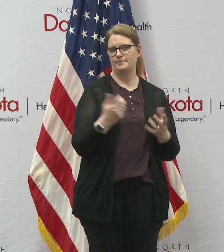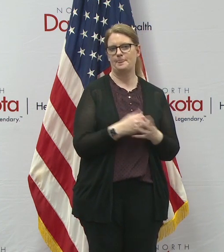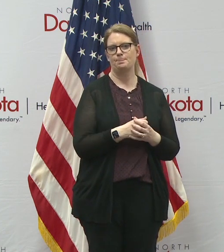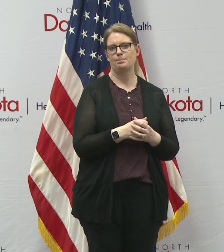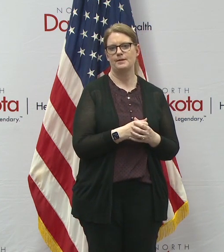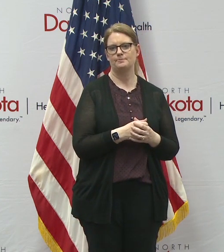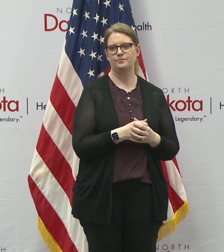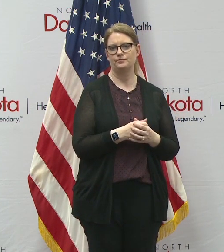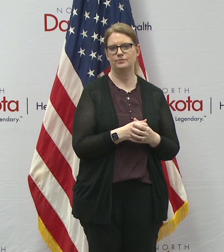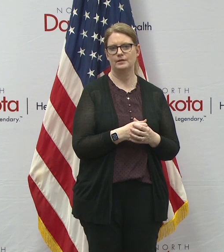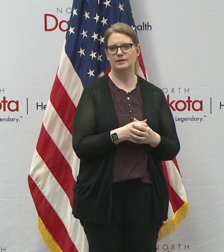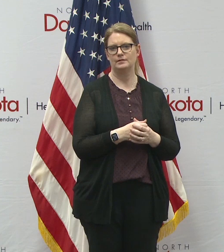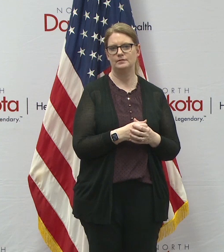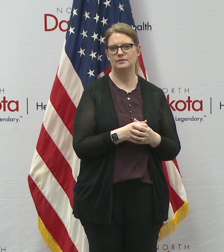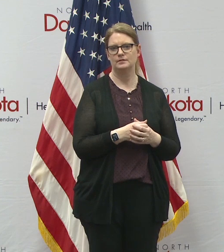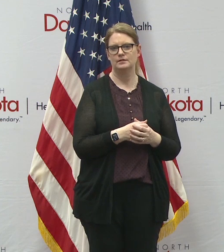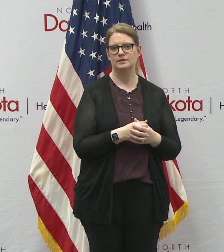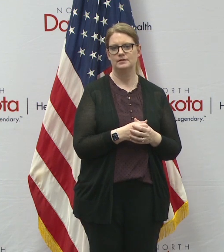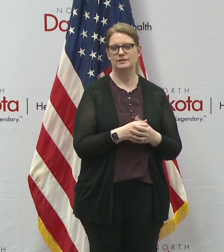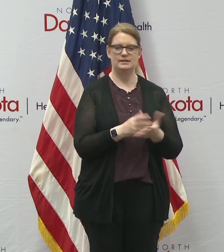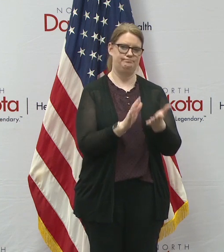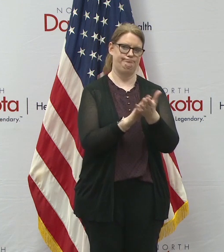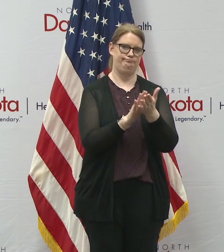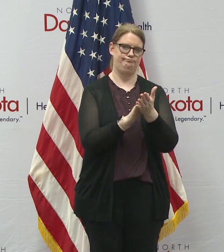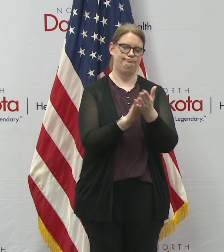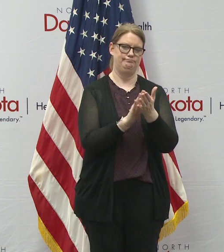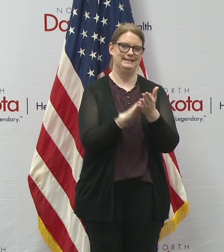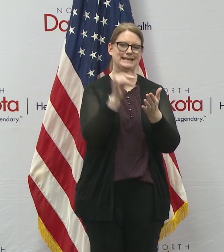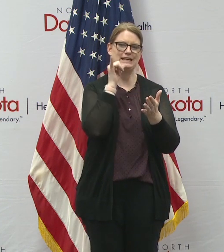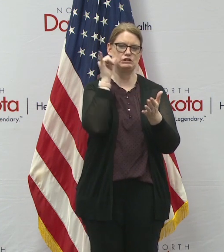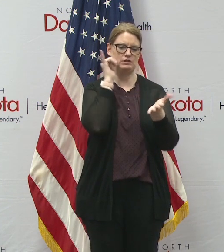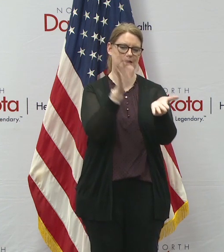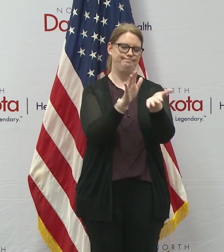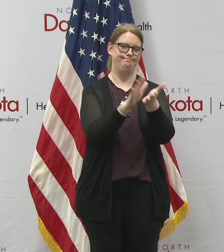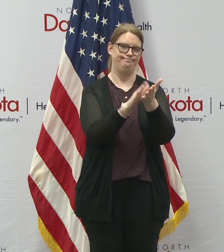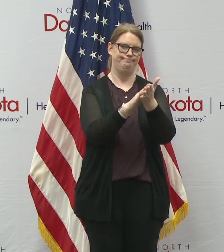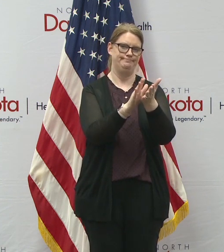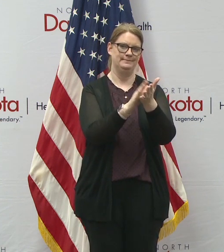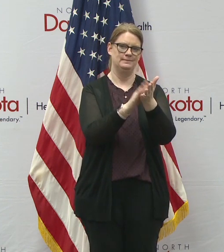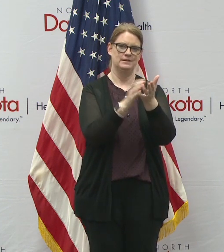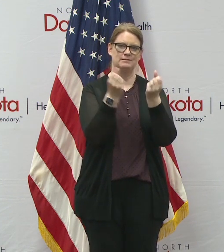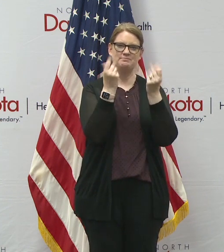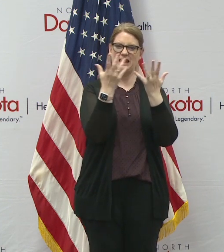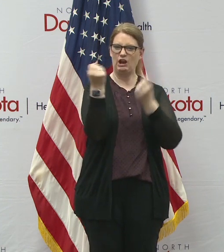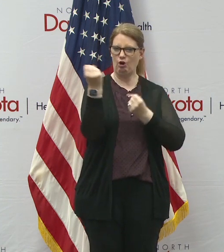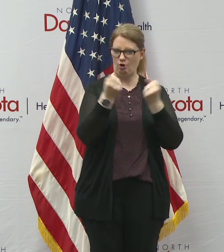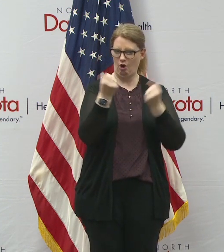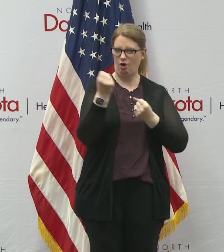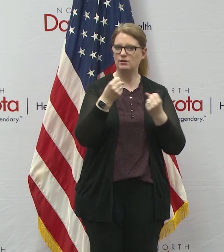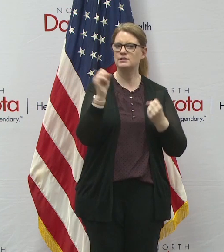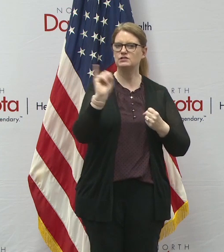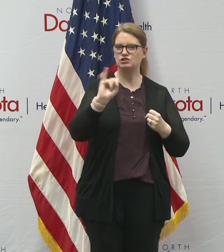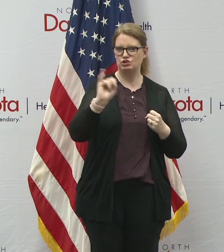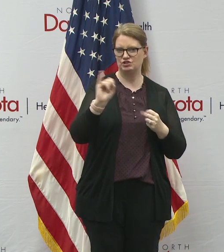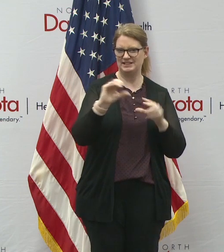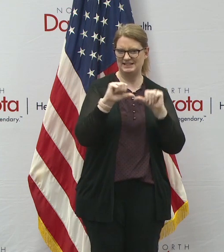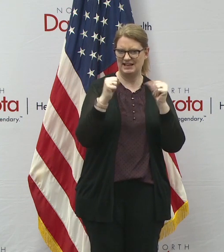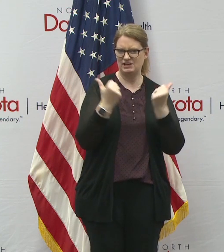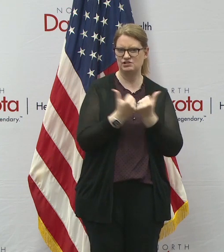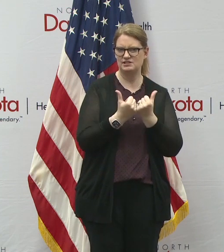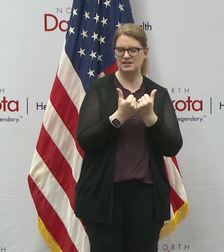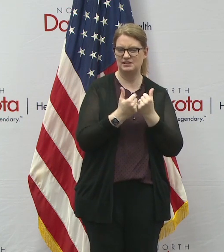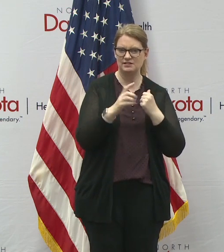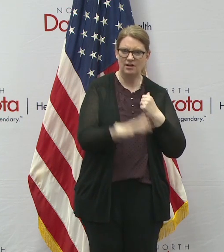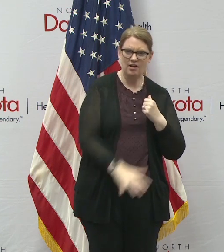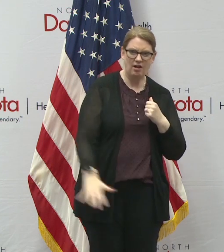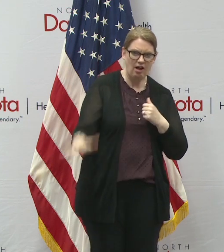this is kind of a verbal retweet of his applauding, but yesterday he applauded the insurance, a number of car insurance agencies around